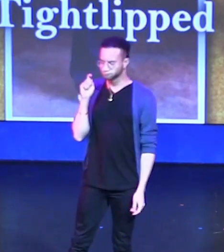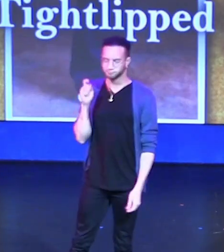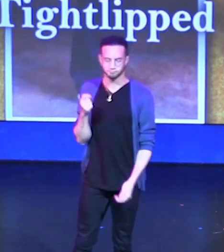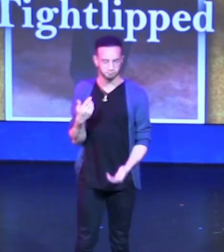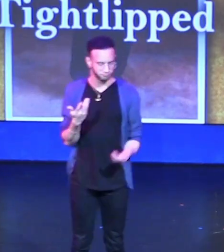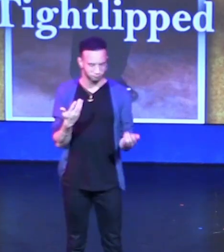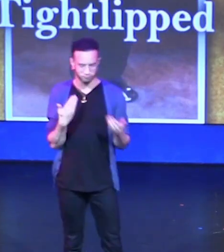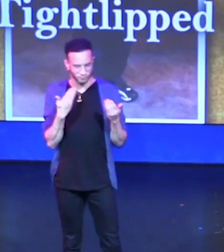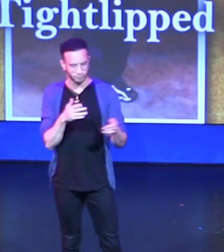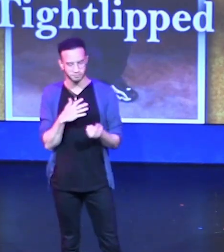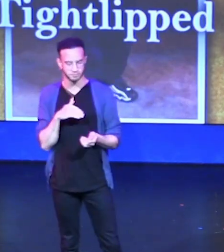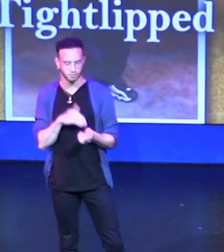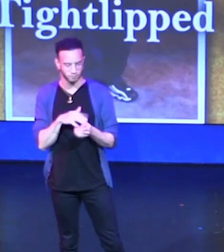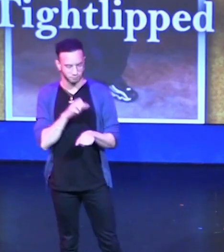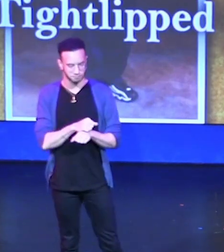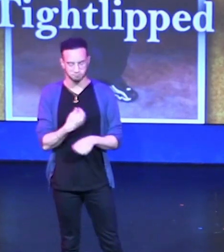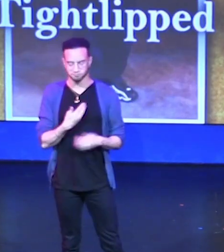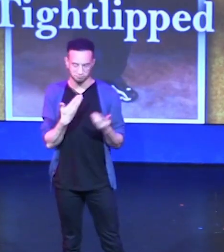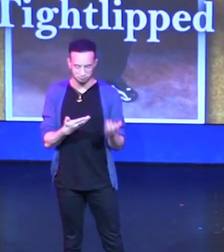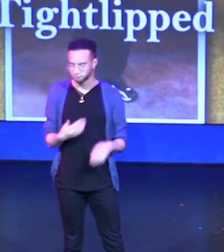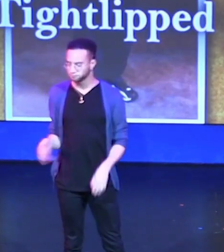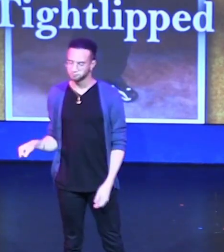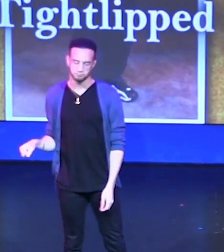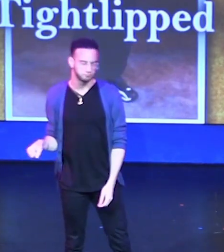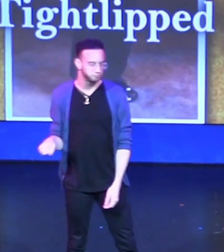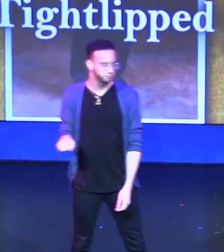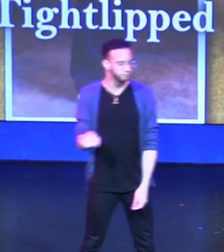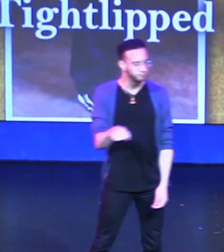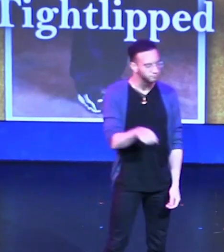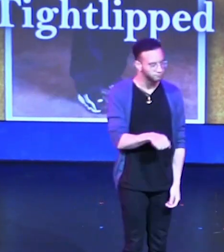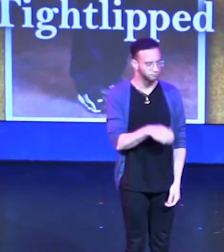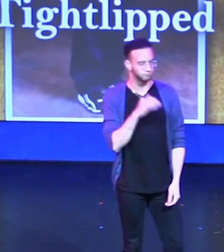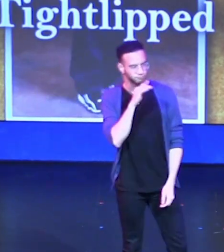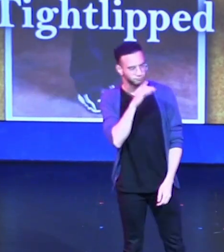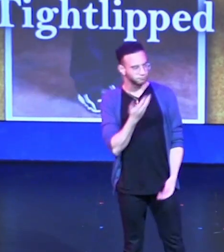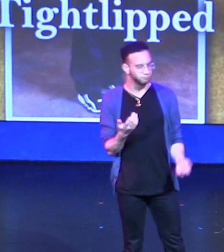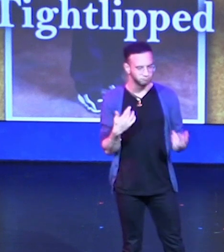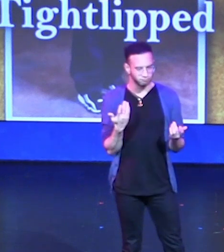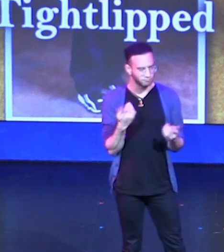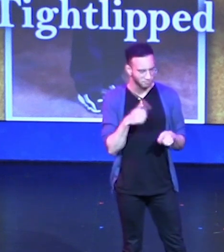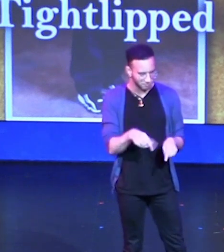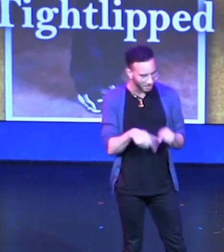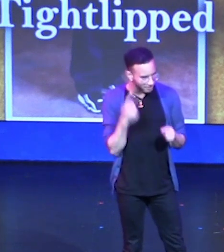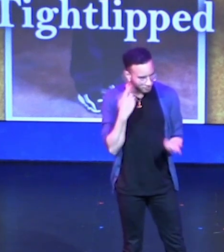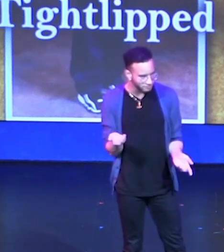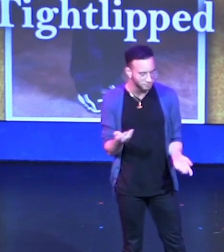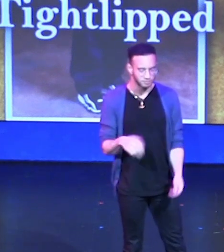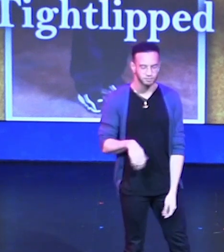Her concerns begin to persist, so she schedules an appointment with the audiologist to see what is going on.